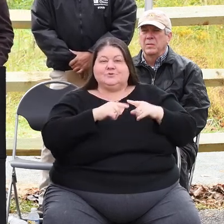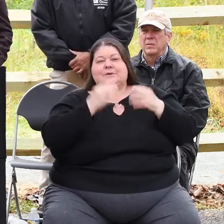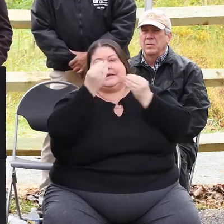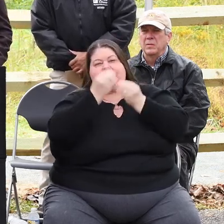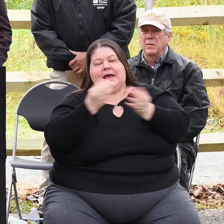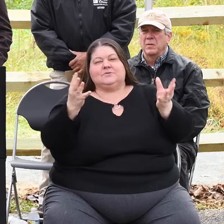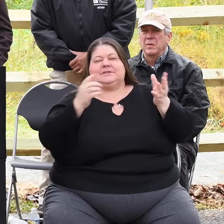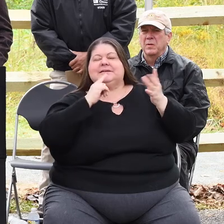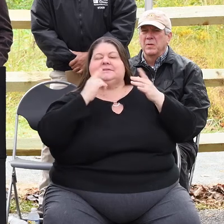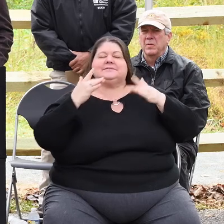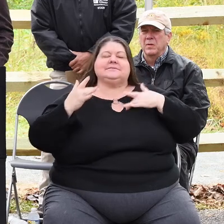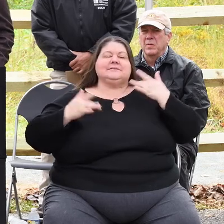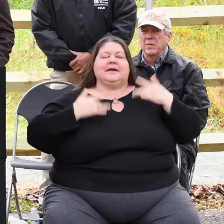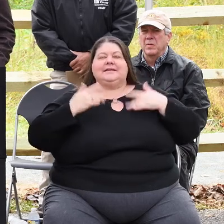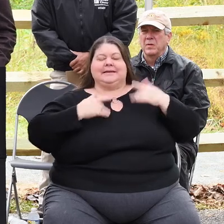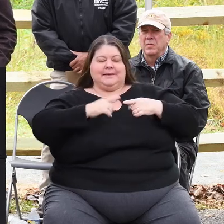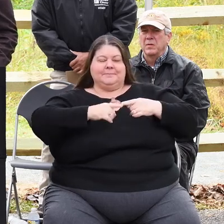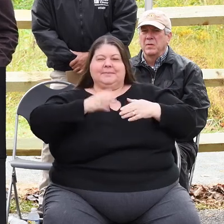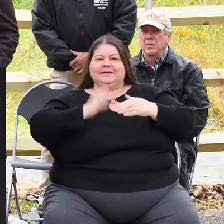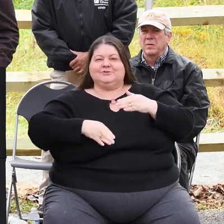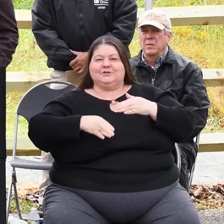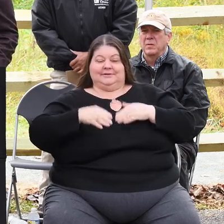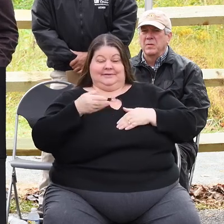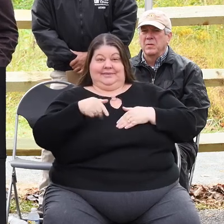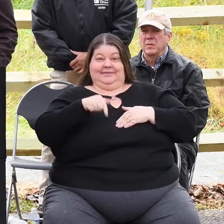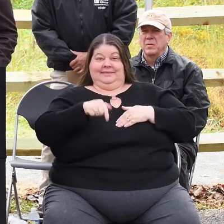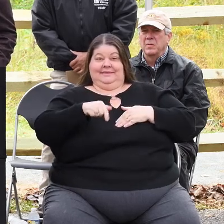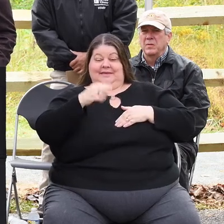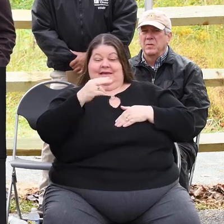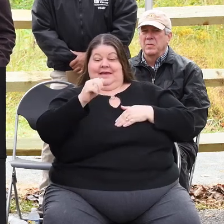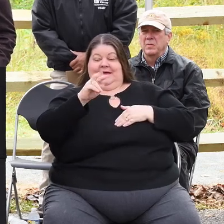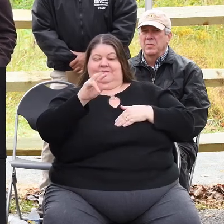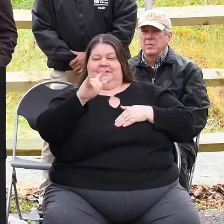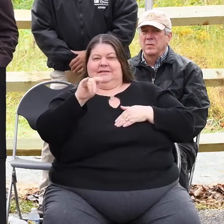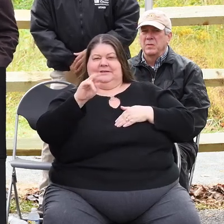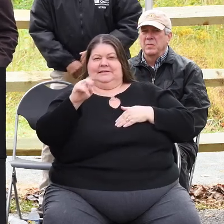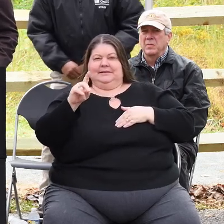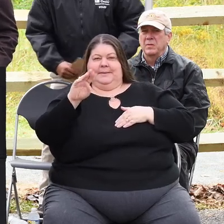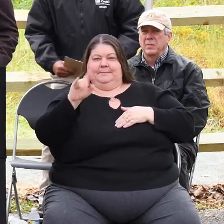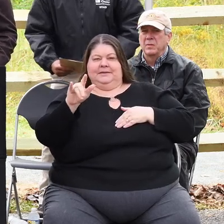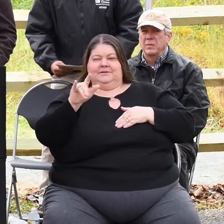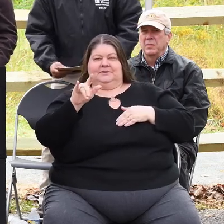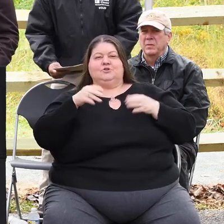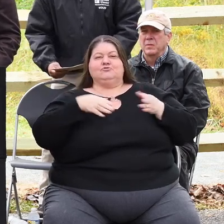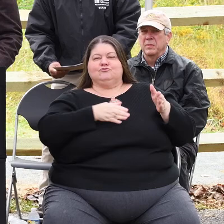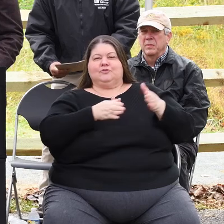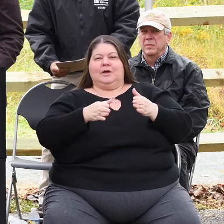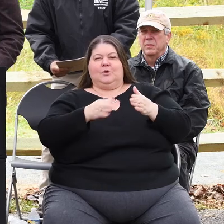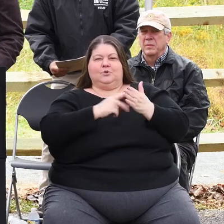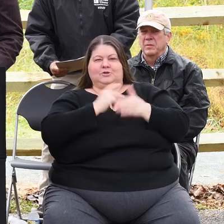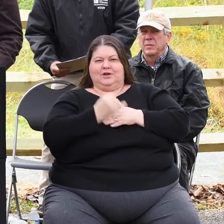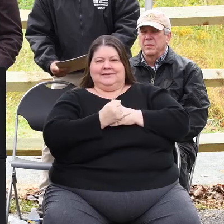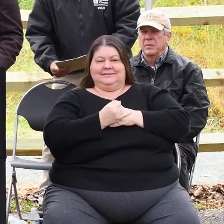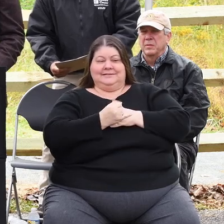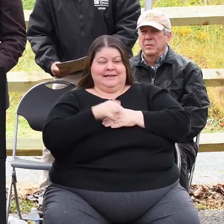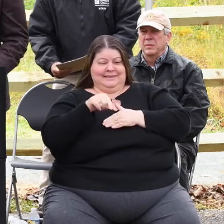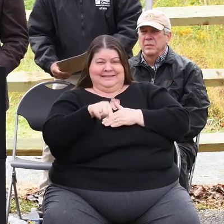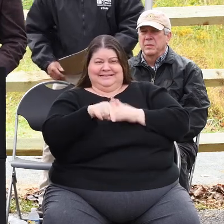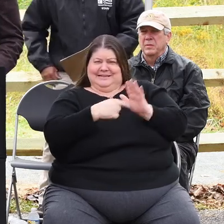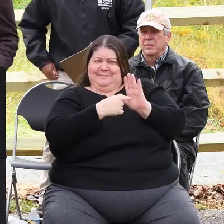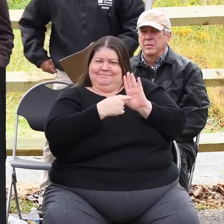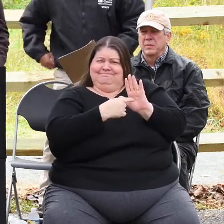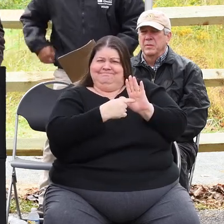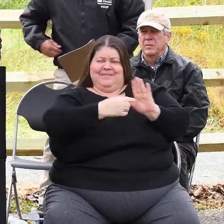exciting completion of the Haviland Mill Trail project. This trail represents the best of what we have